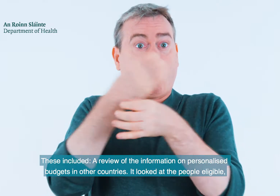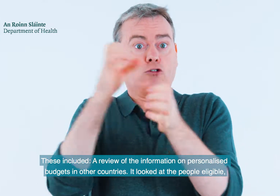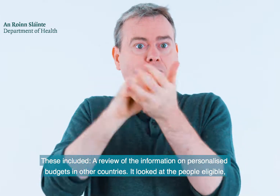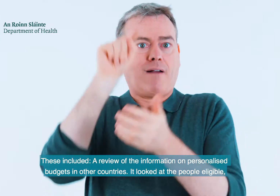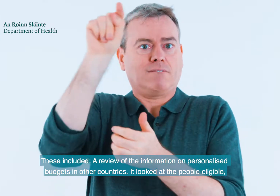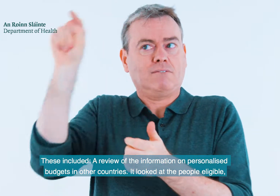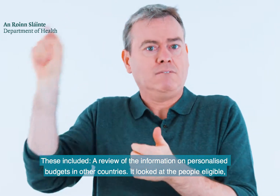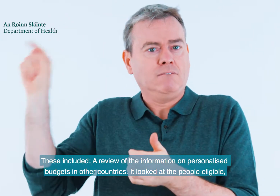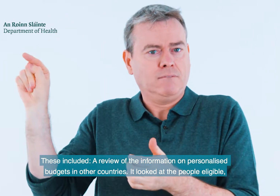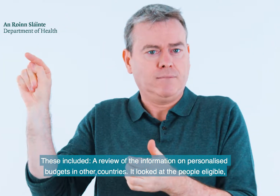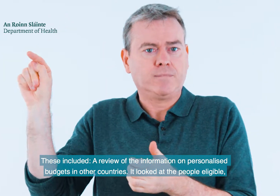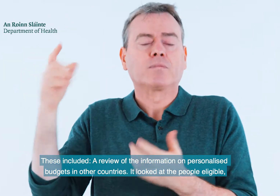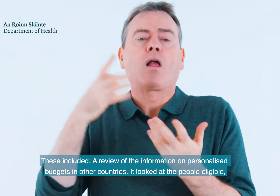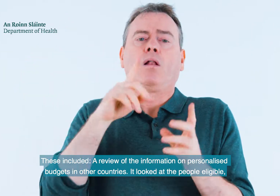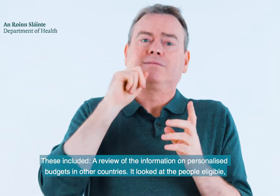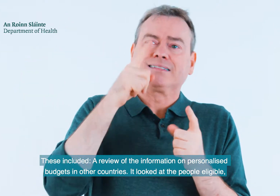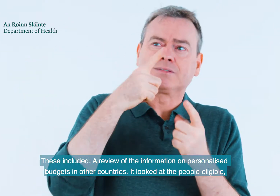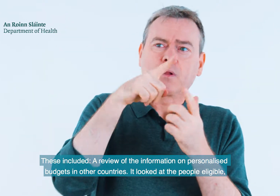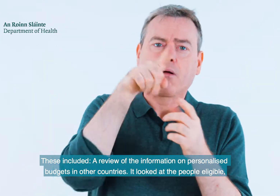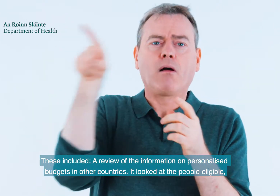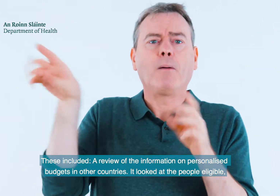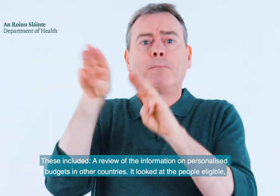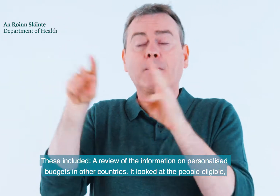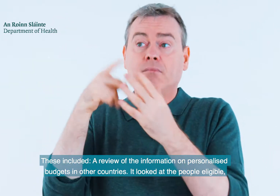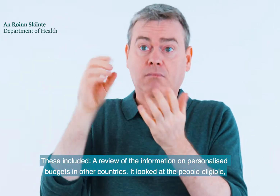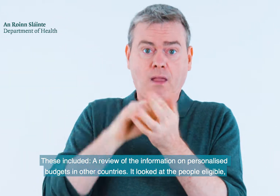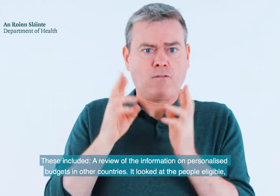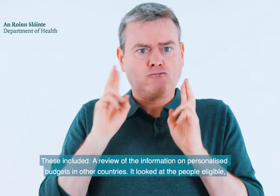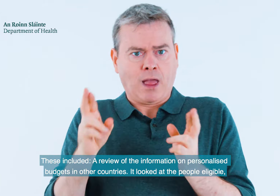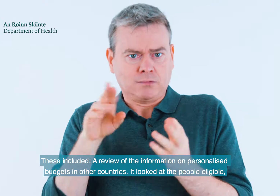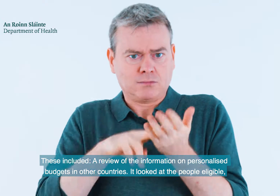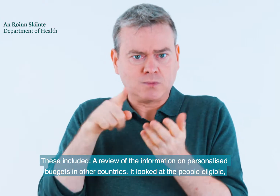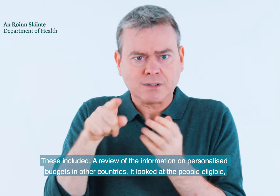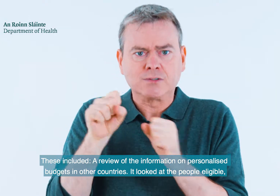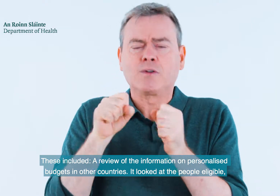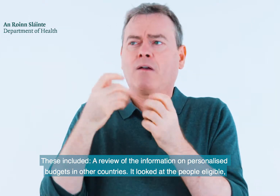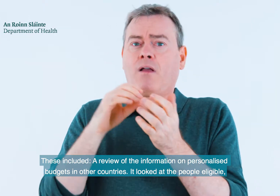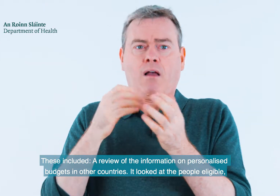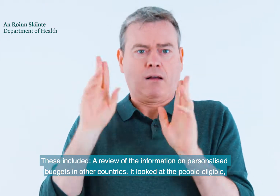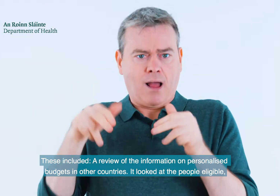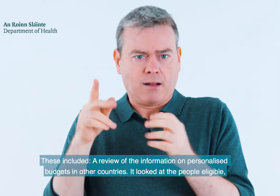These included a review of the information on personalised budgets in other countries. It looked at the people